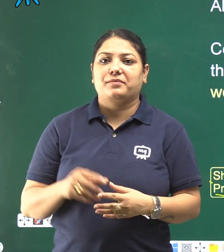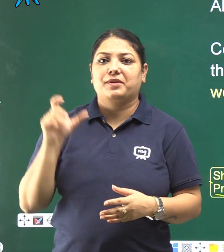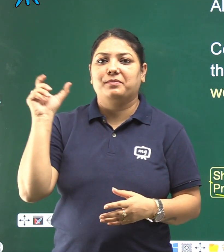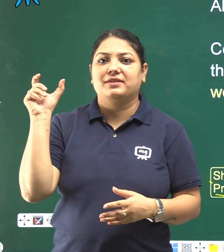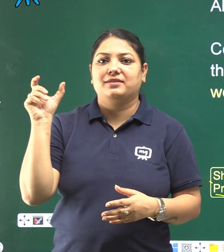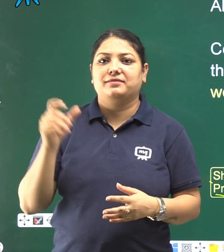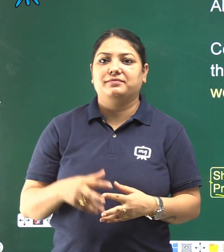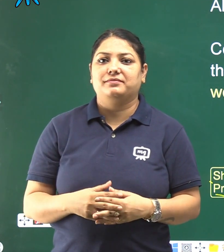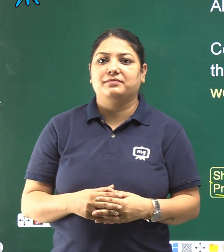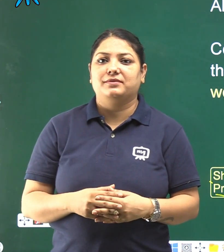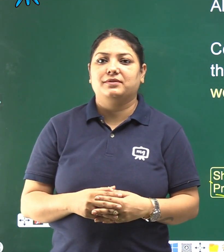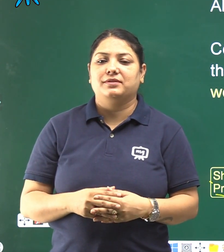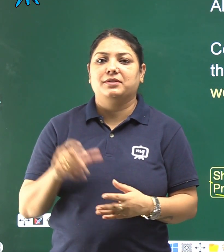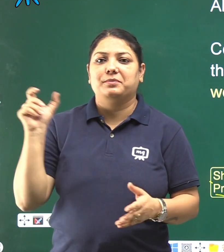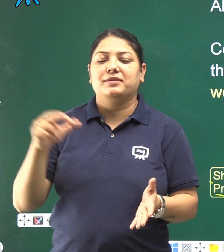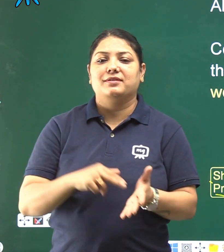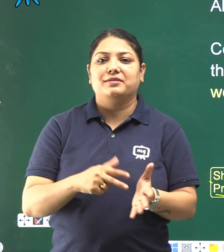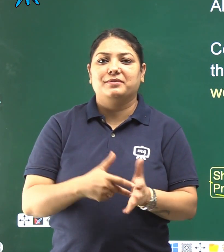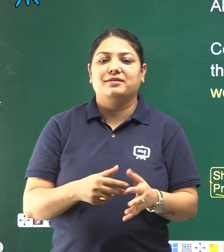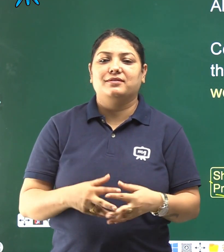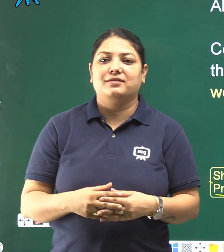Present. Present means